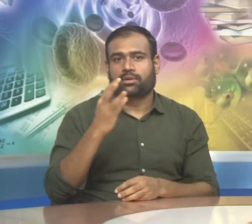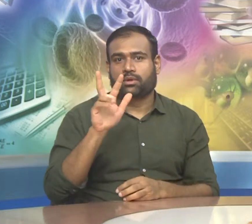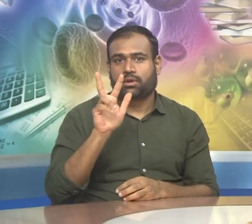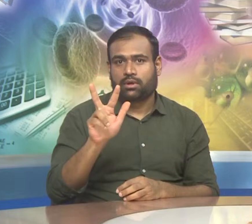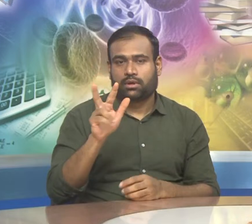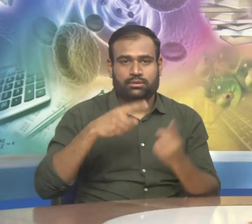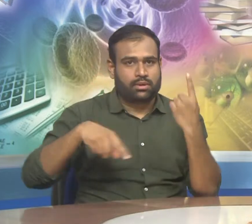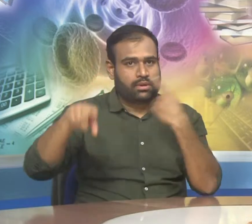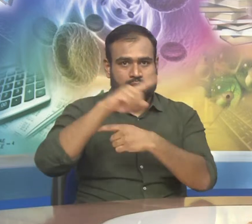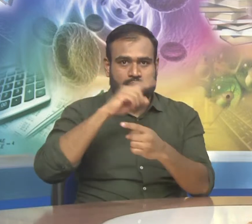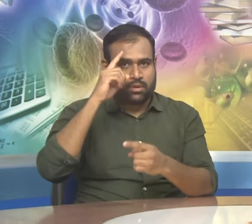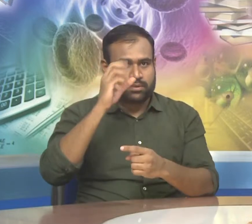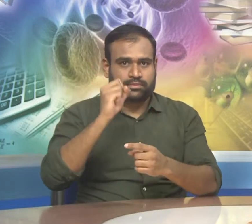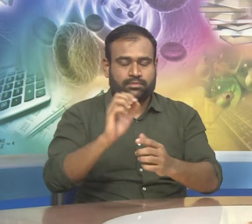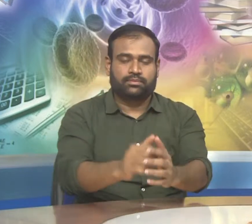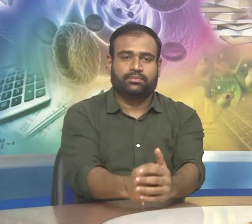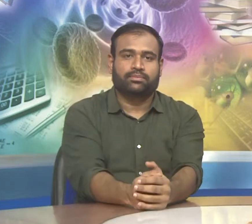union territories.